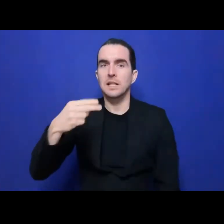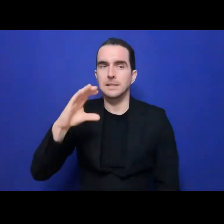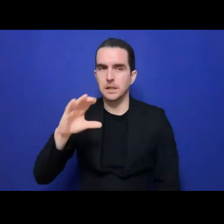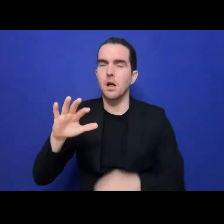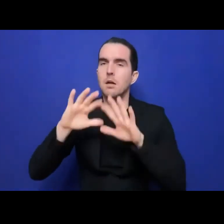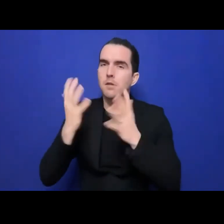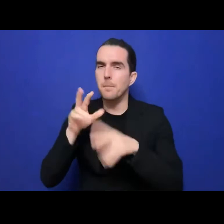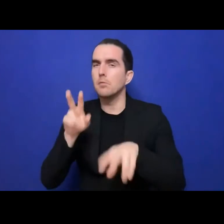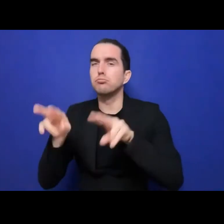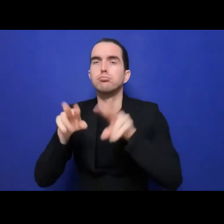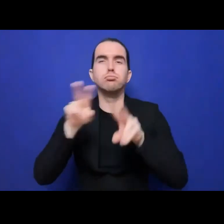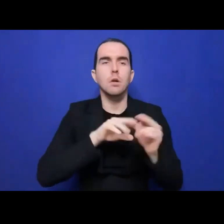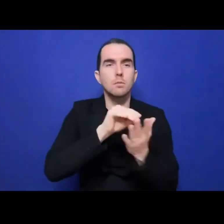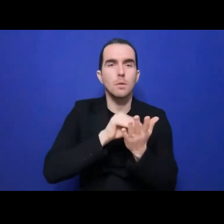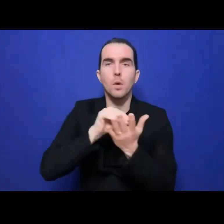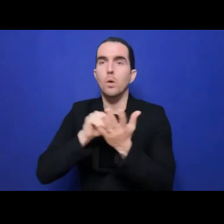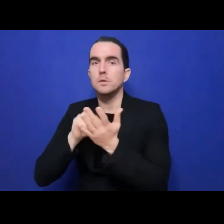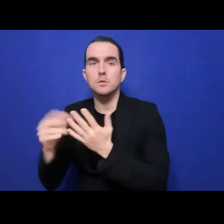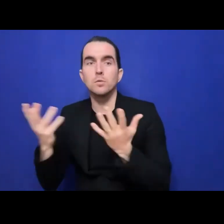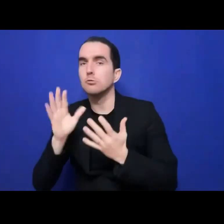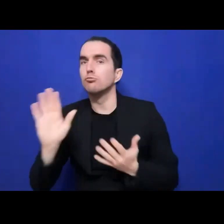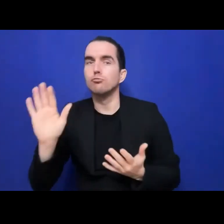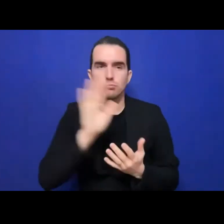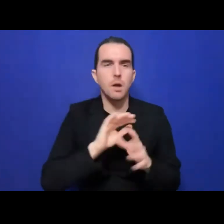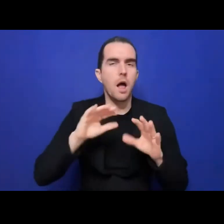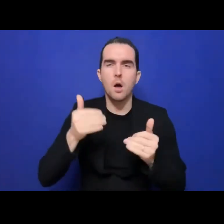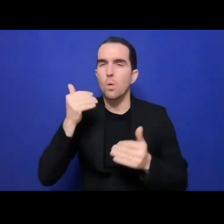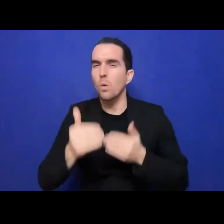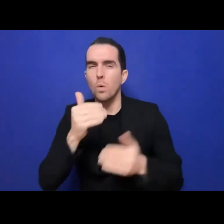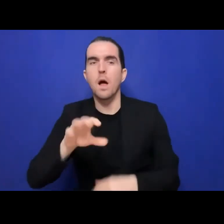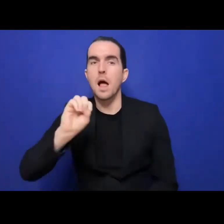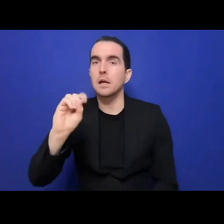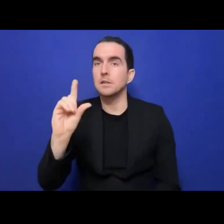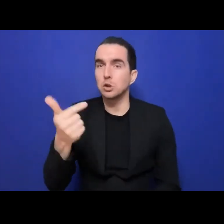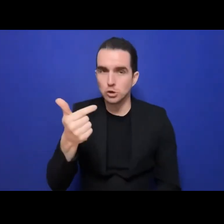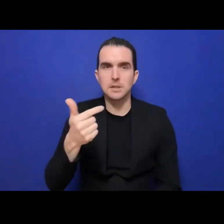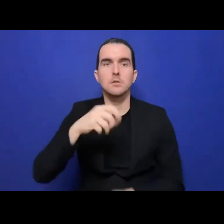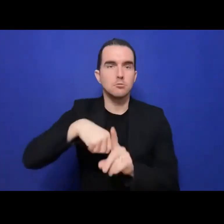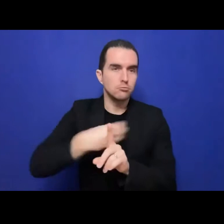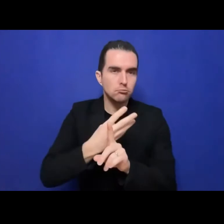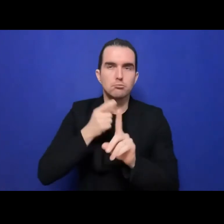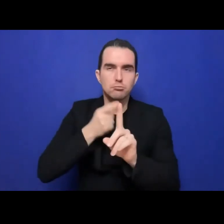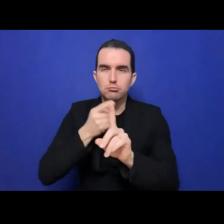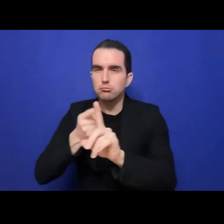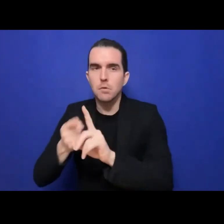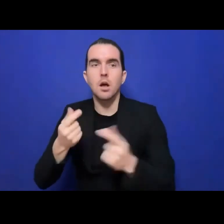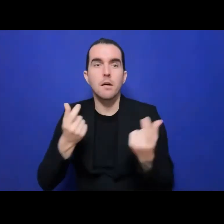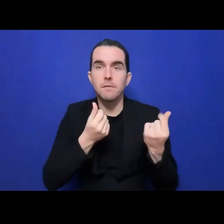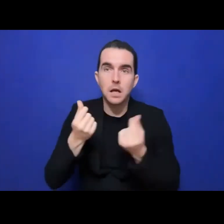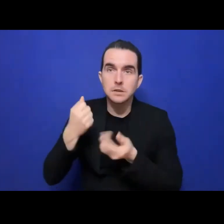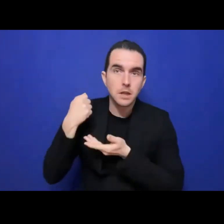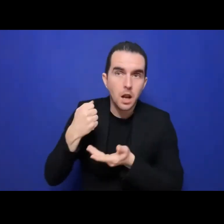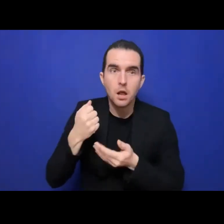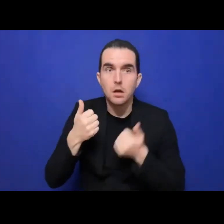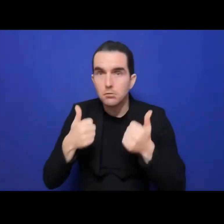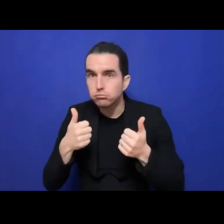ago. Broadly, the report confirms what we feared, although with some glimmers of hope. In the